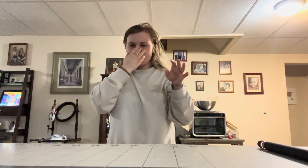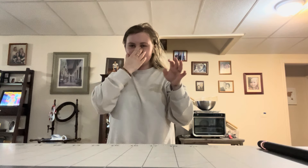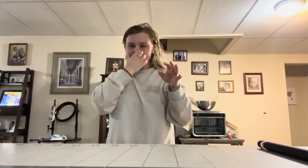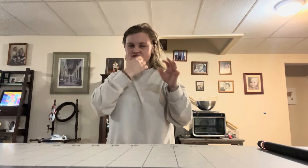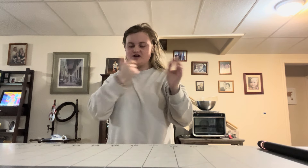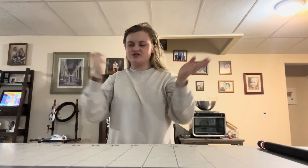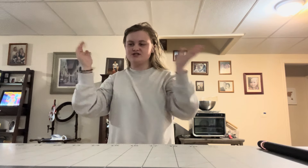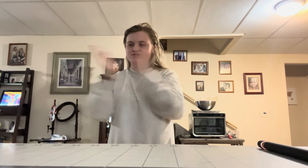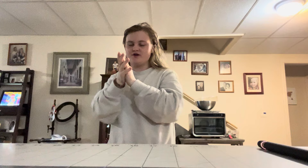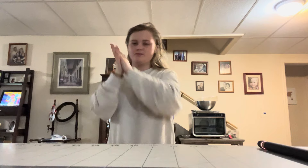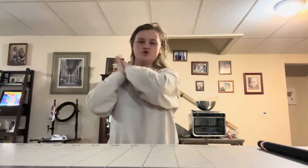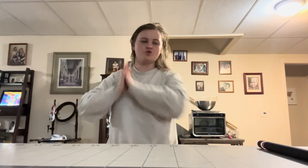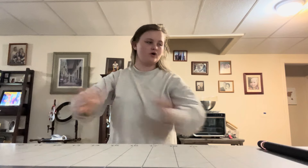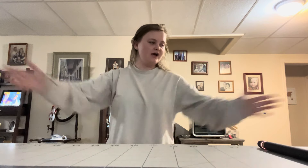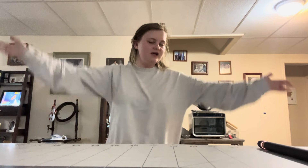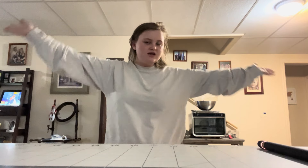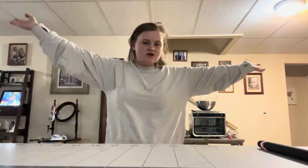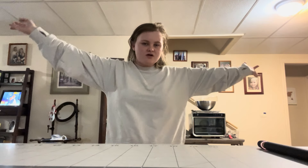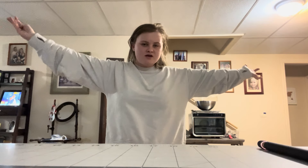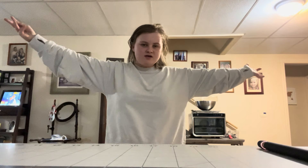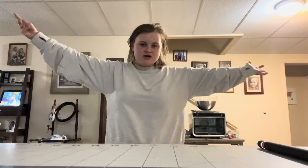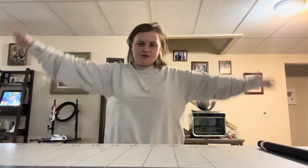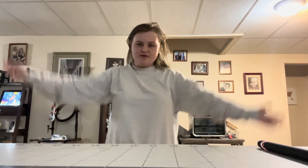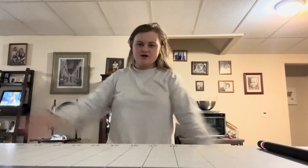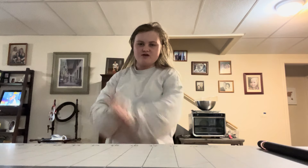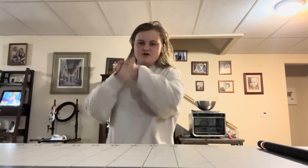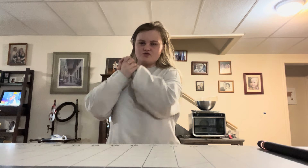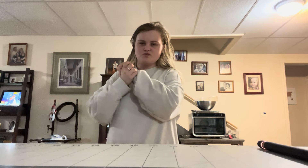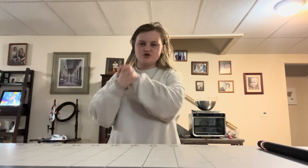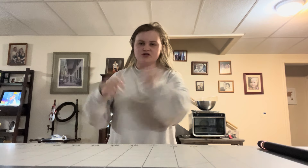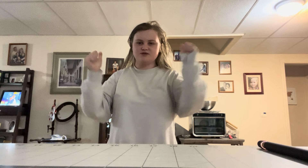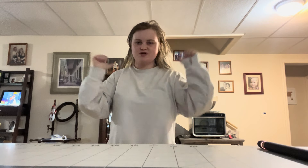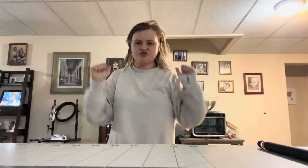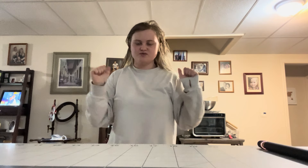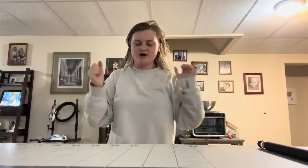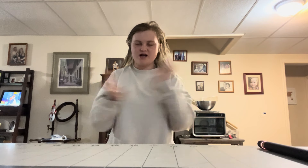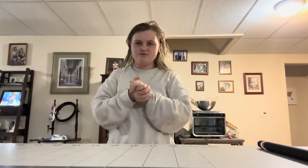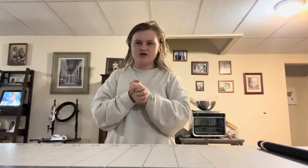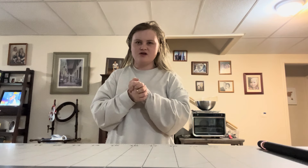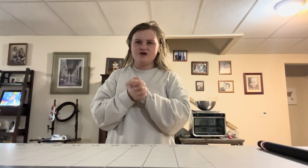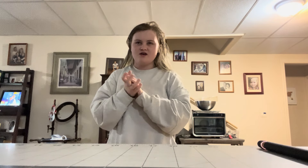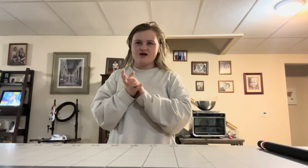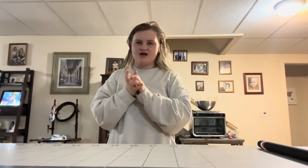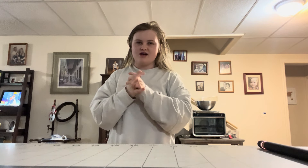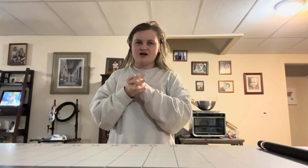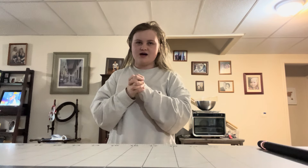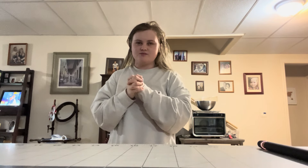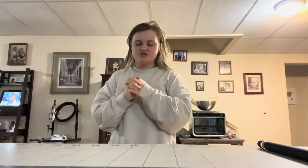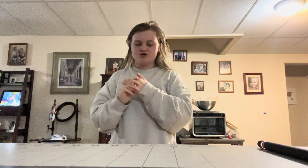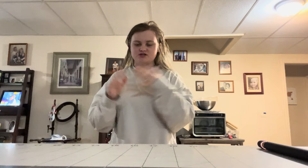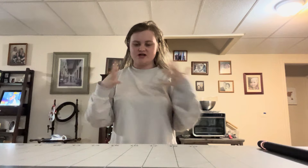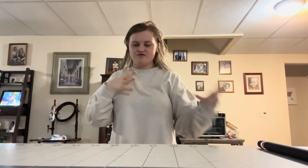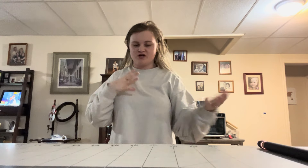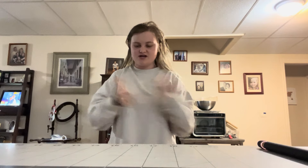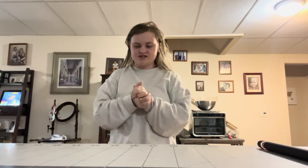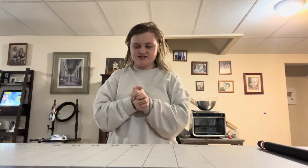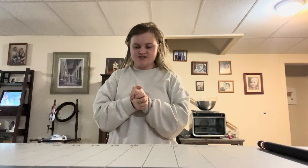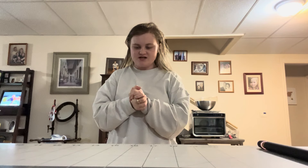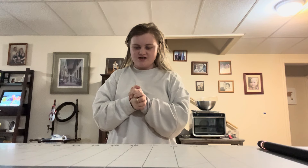Tens of Thousands is filmed right here in my big living room. You could see pictures behind me. And I'm just so excited for you guys to